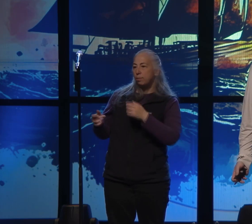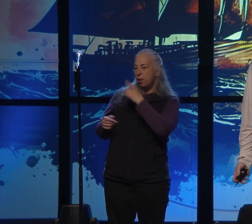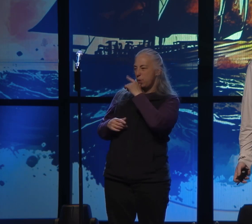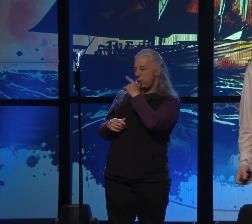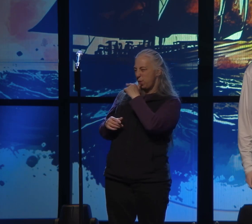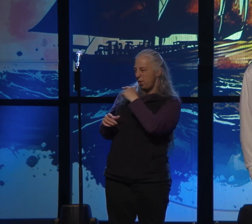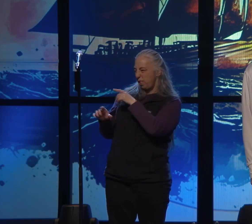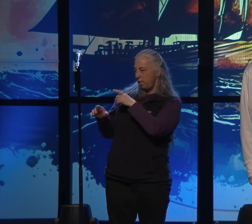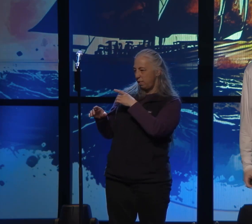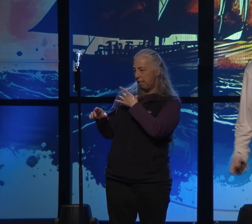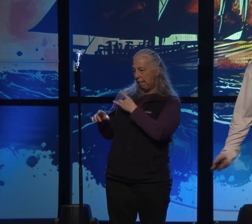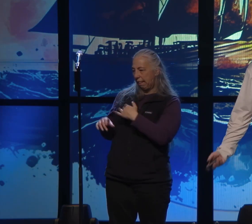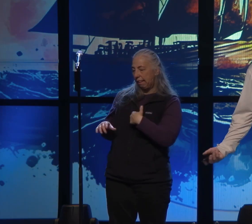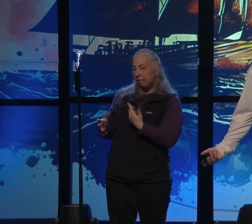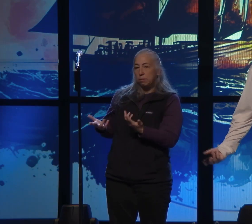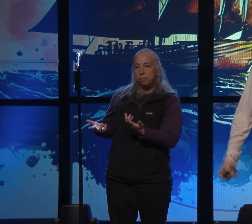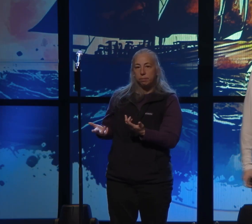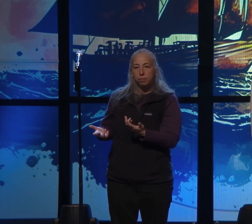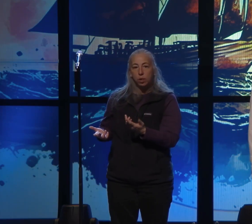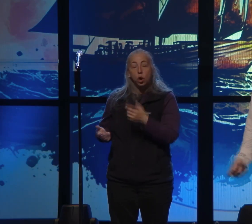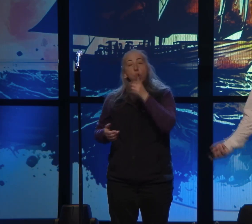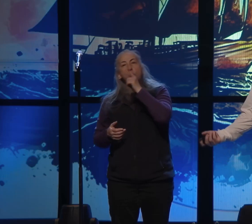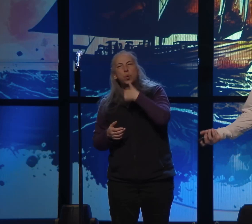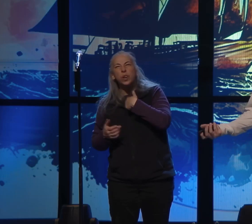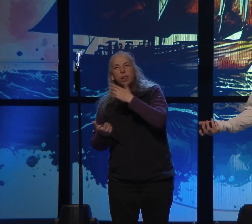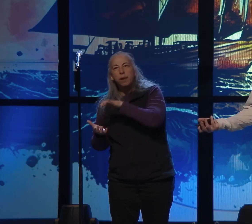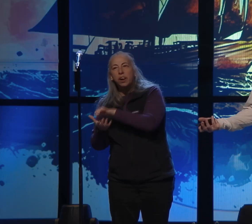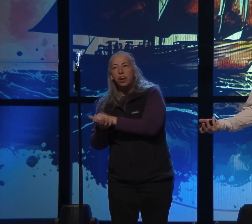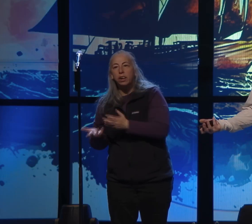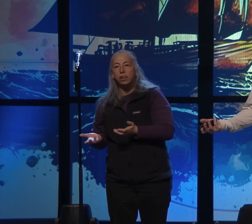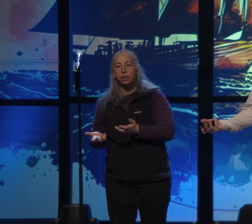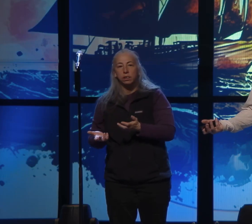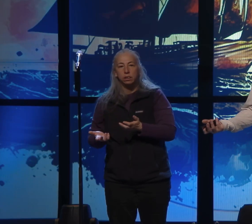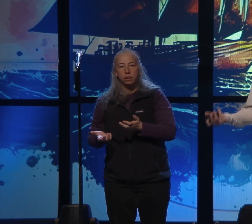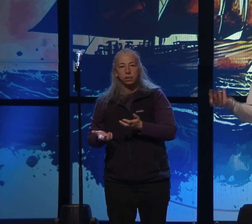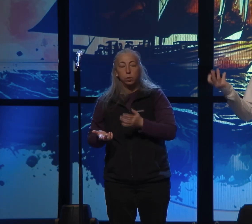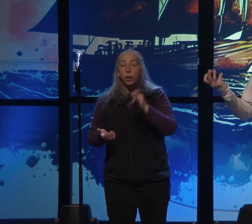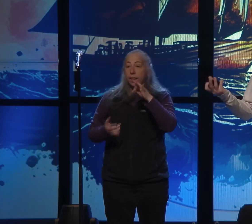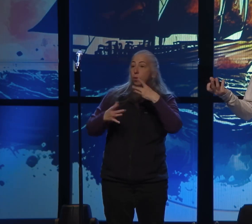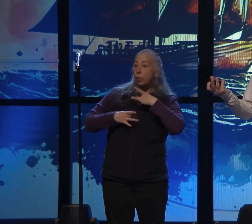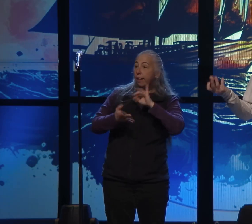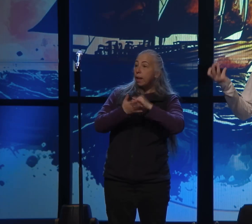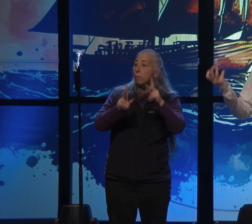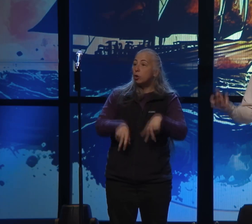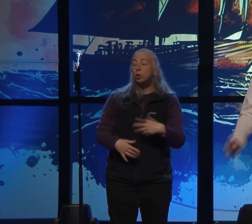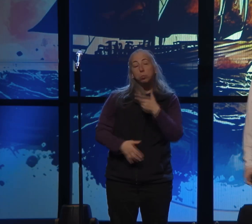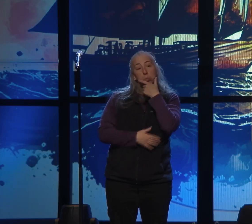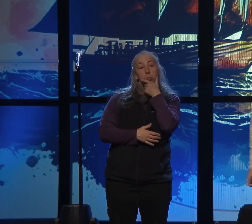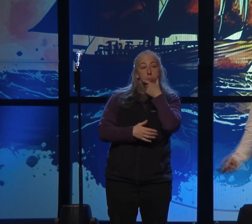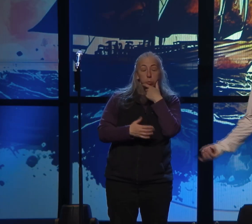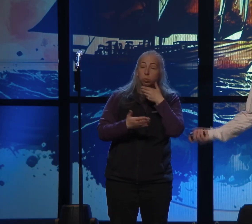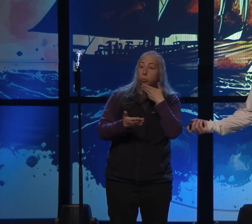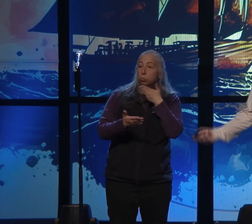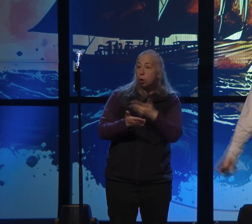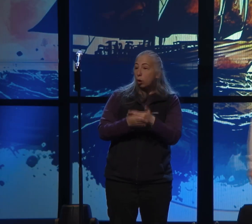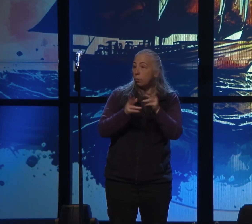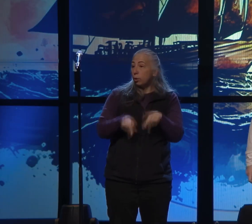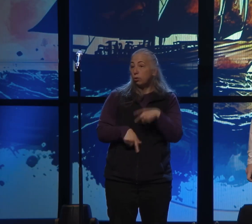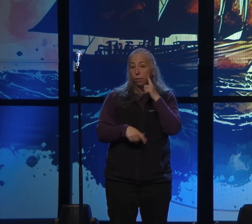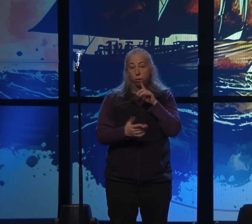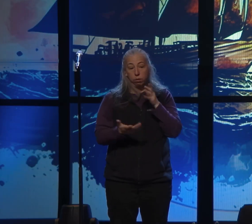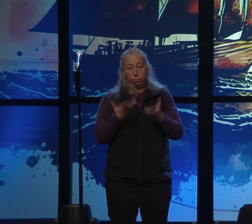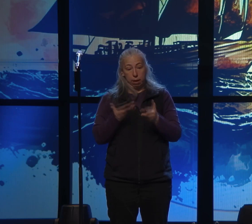I don't know. Who will you marry? I would say marry somebody you like. That feels like a good start. I